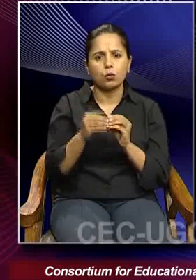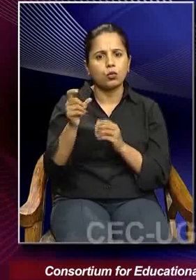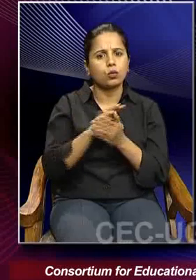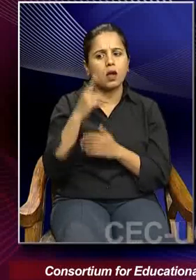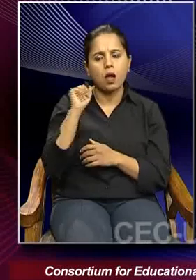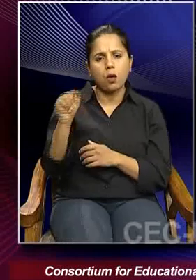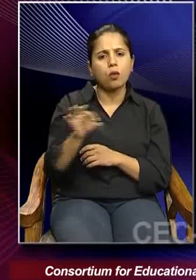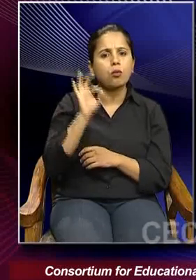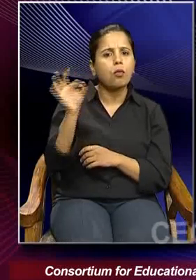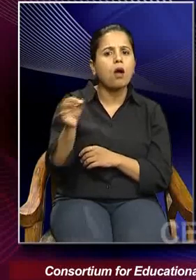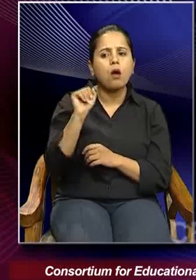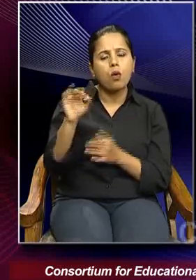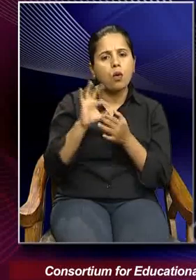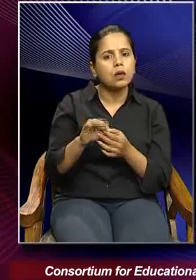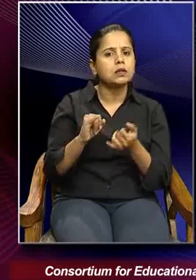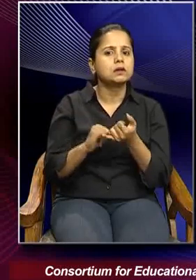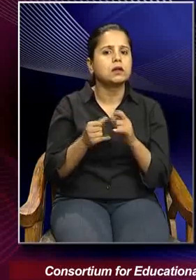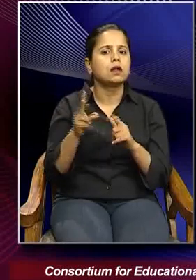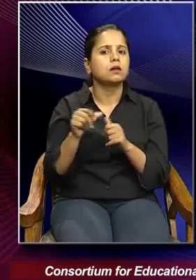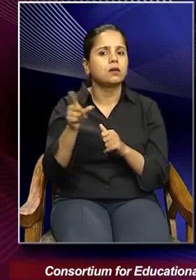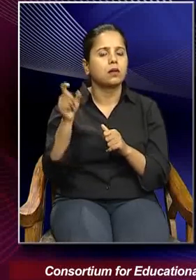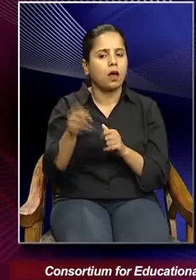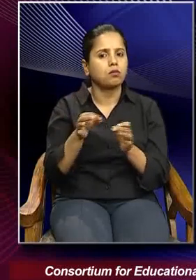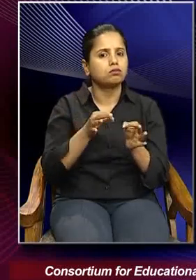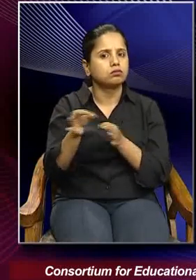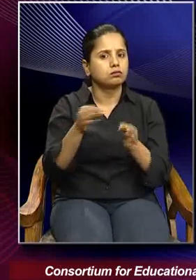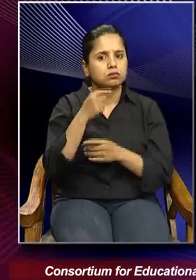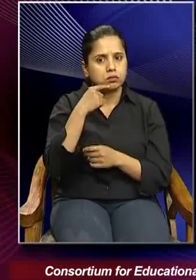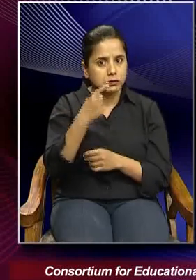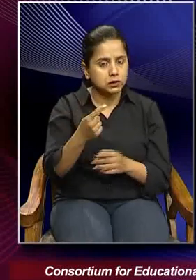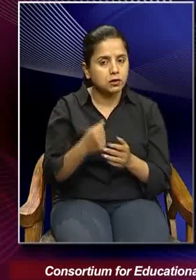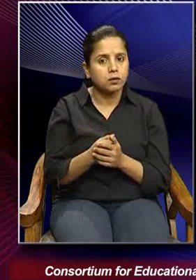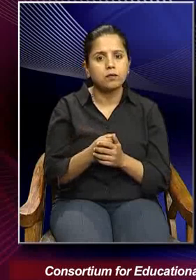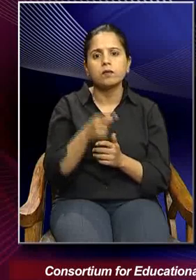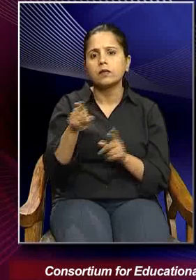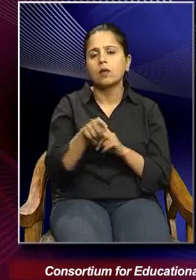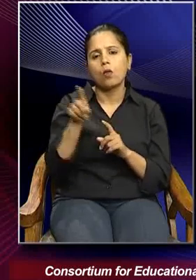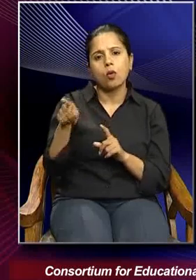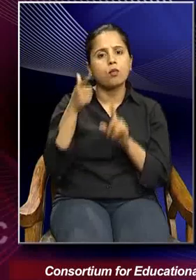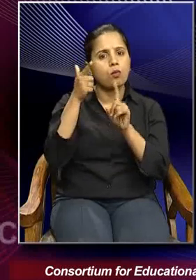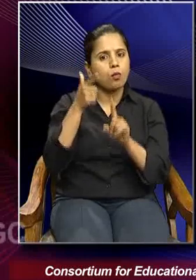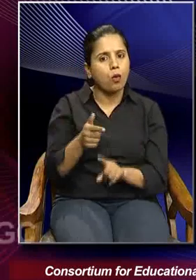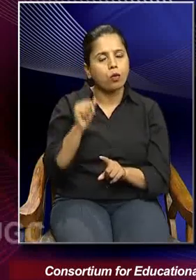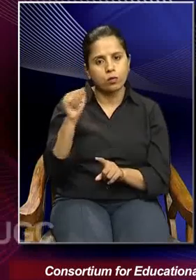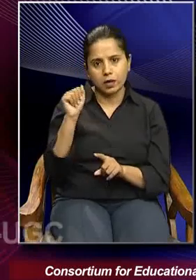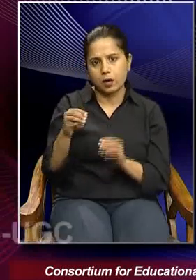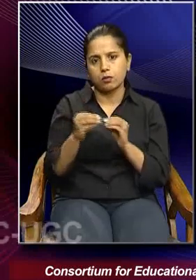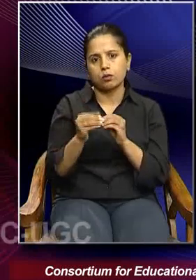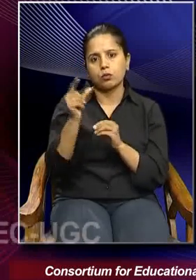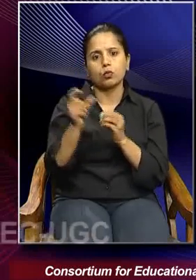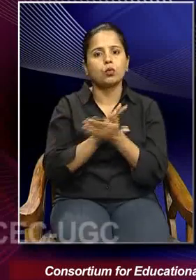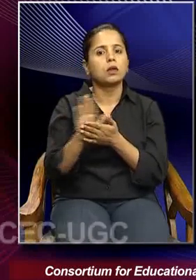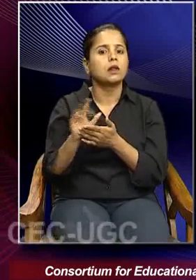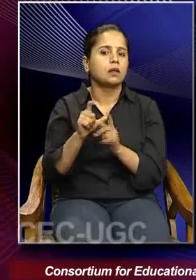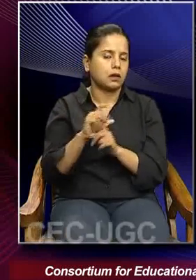it is the Sattva which can be described as the attribute of Buddhi. And